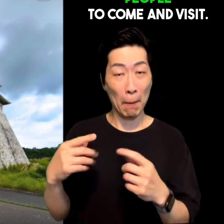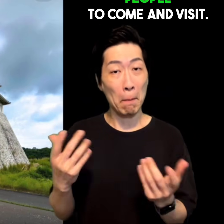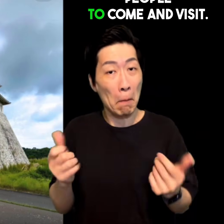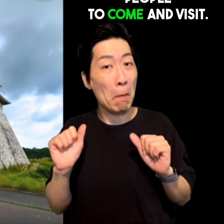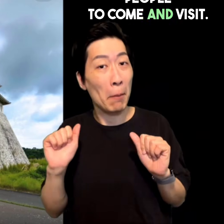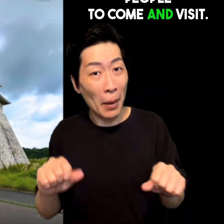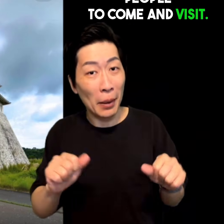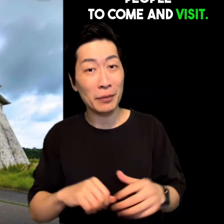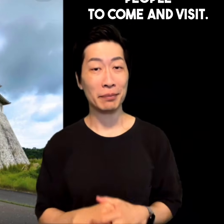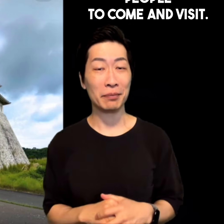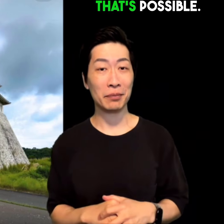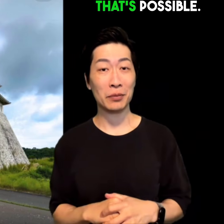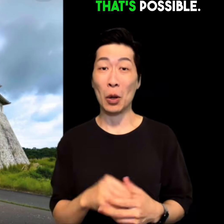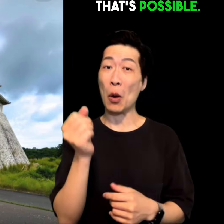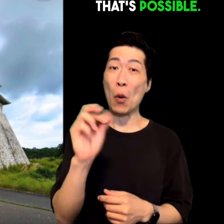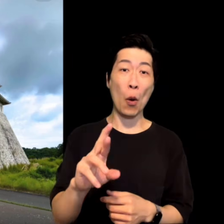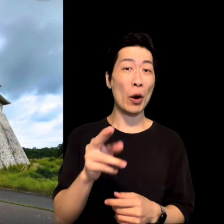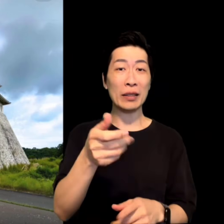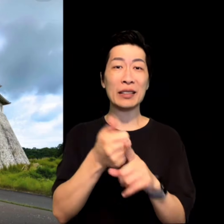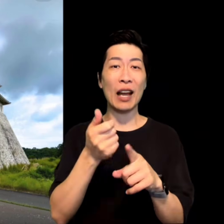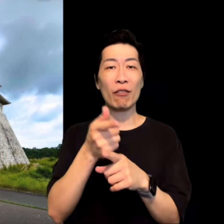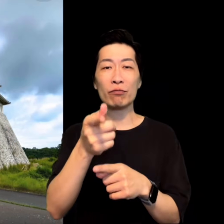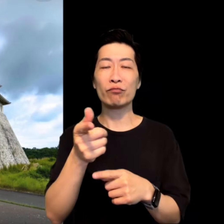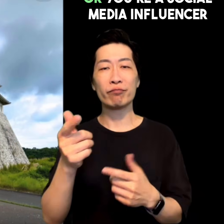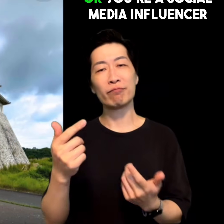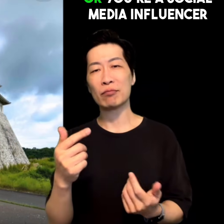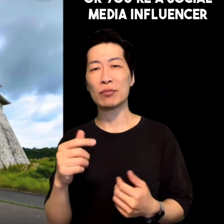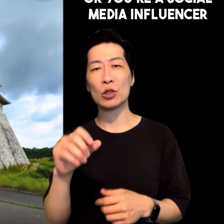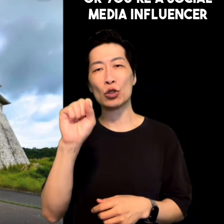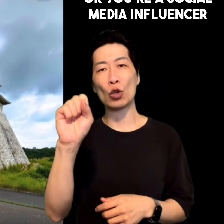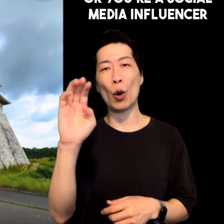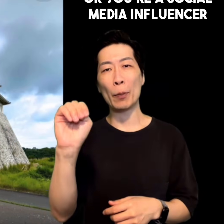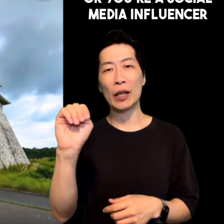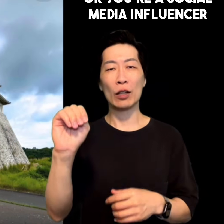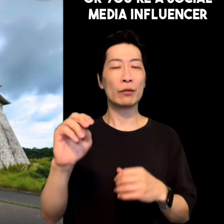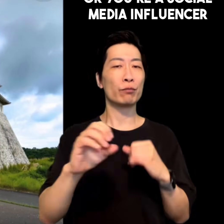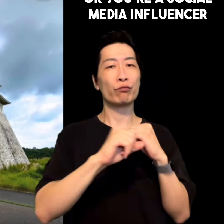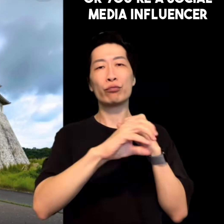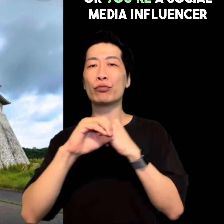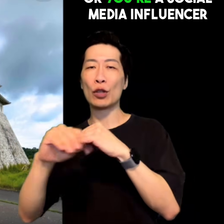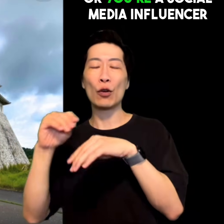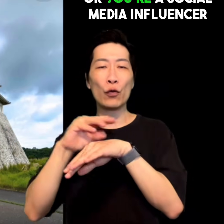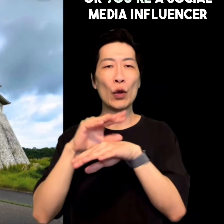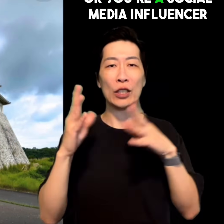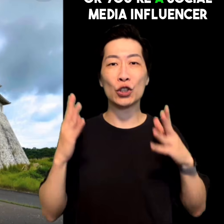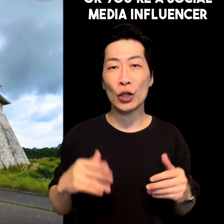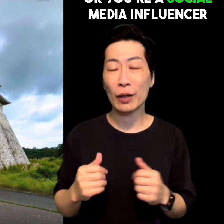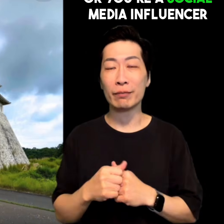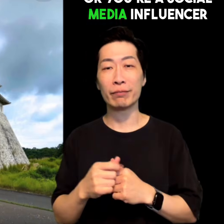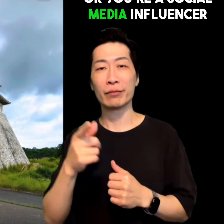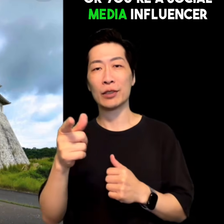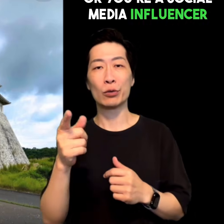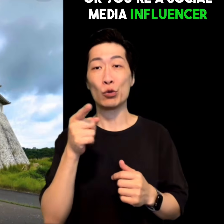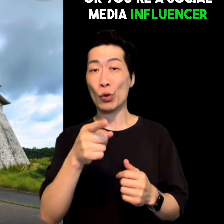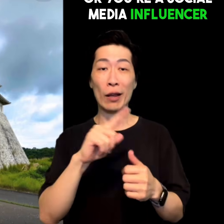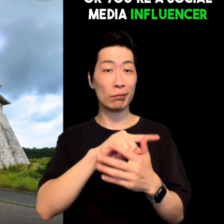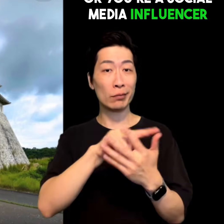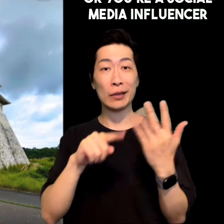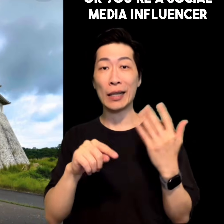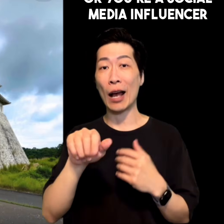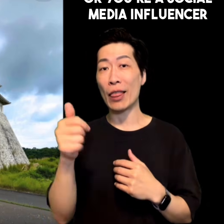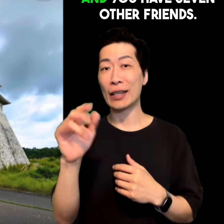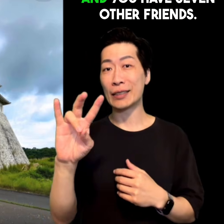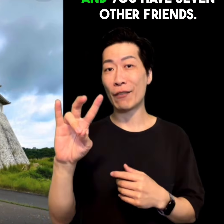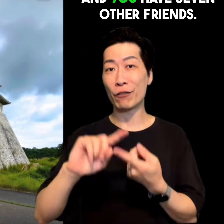get some people to come and visit. That's possible. Or you're a social media